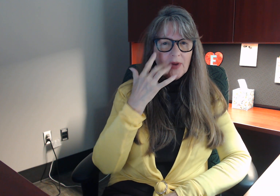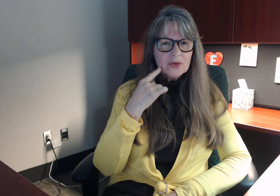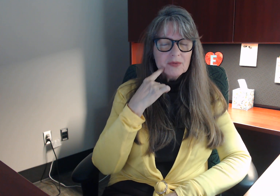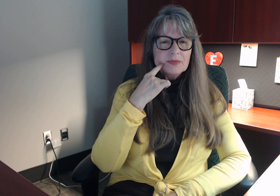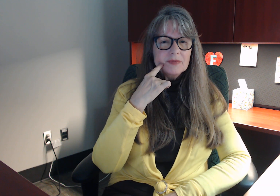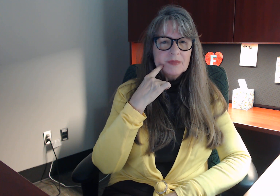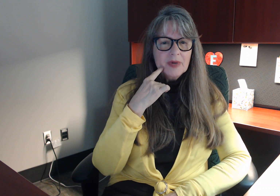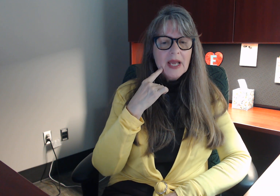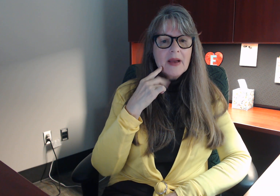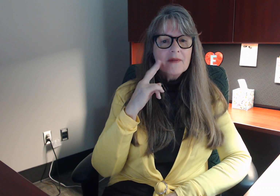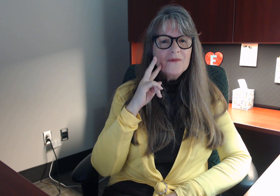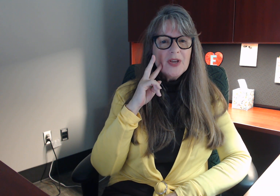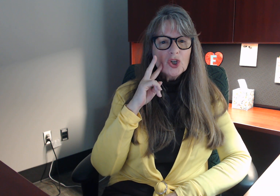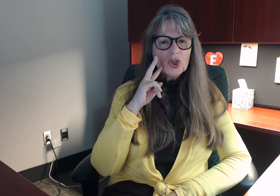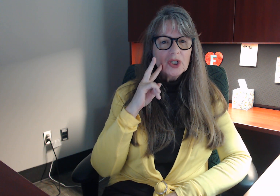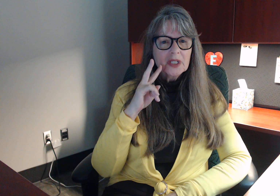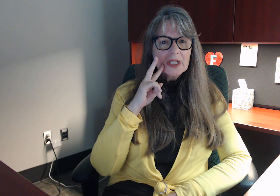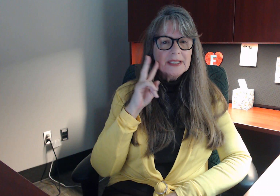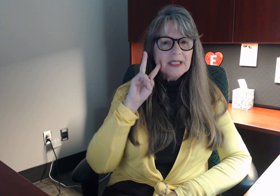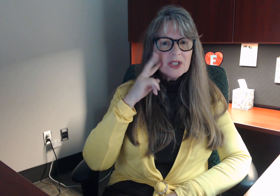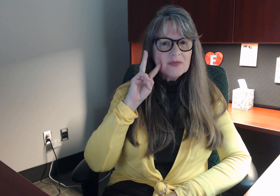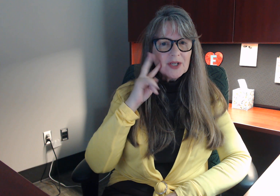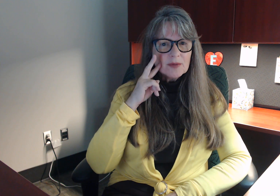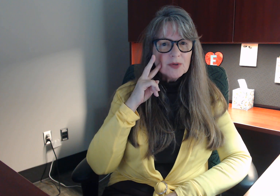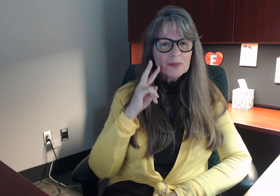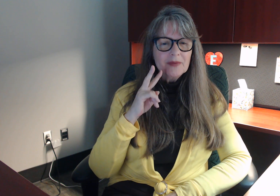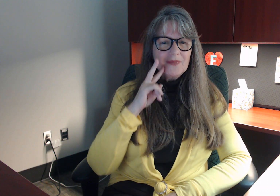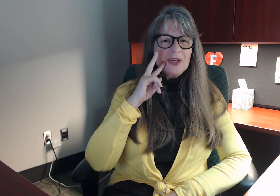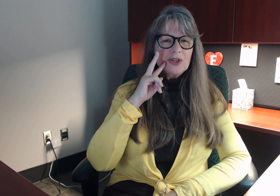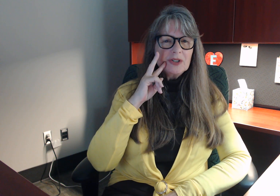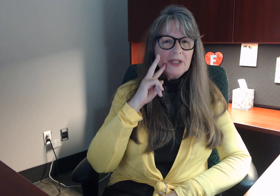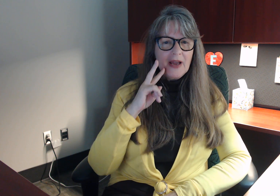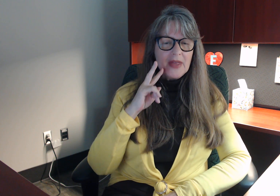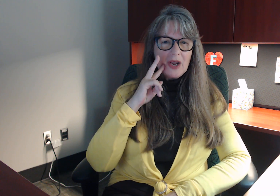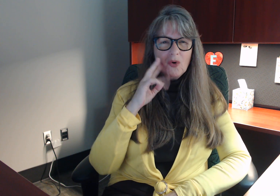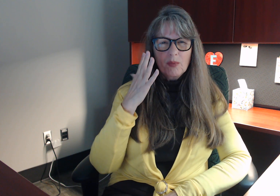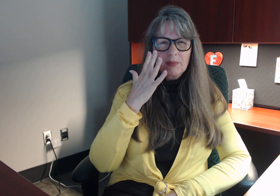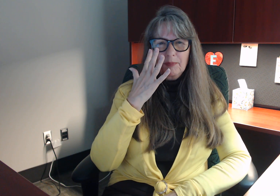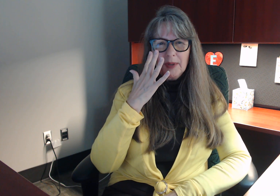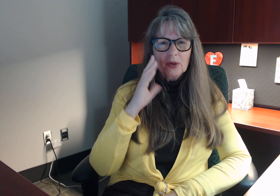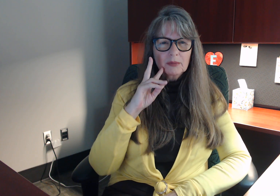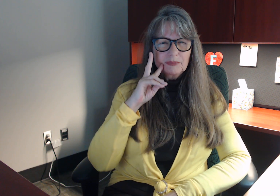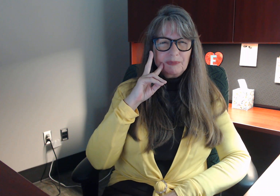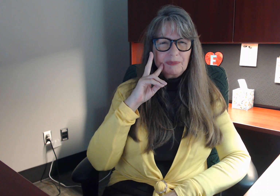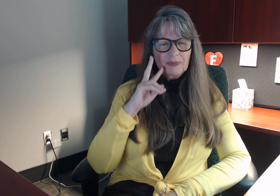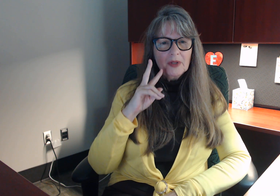facial vinegar. See, this is vegetables, but vinegar. You have that whole bitter, you look